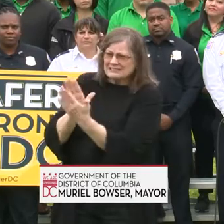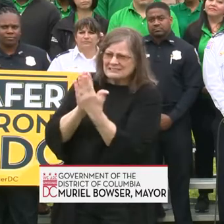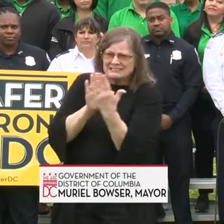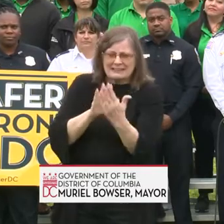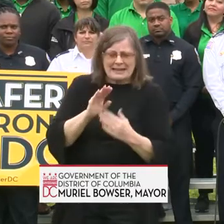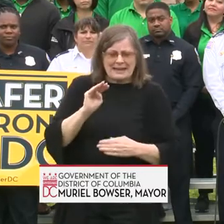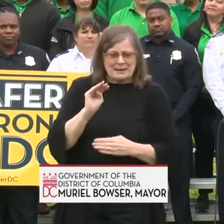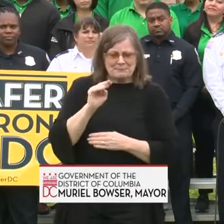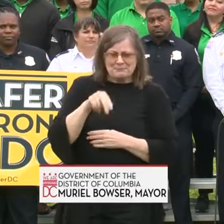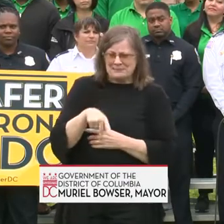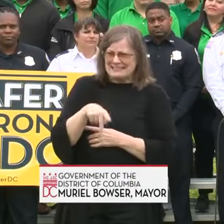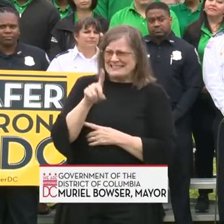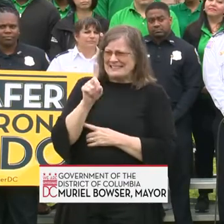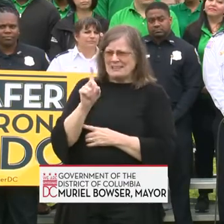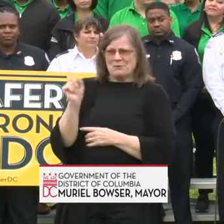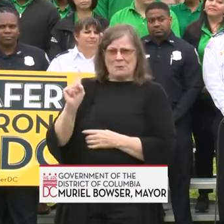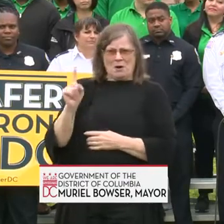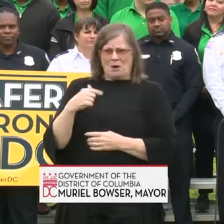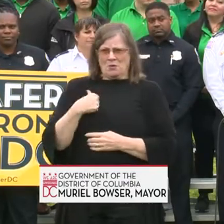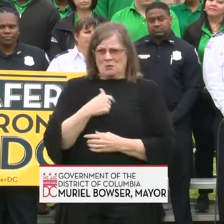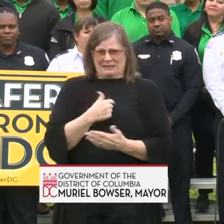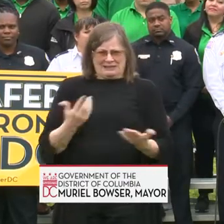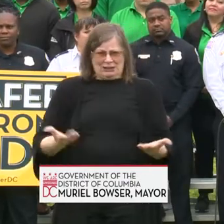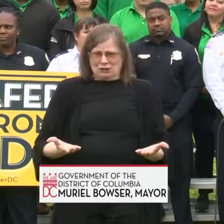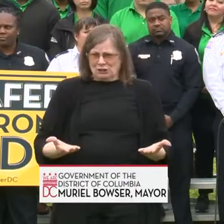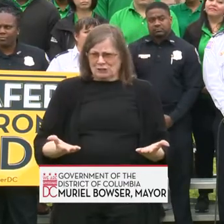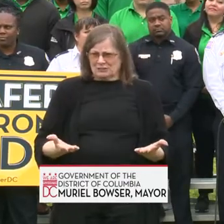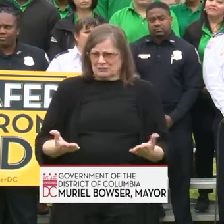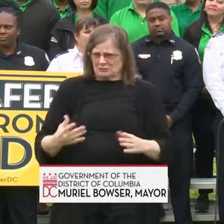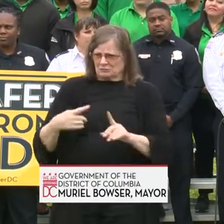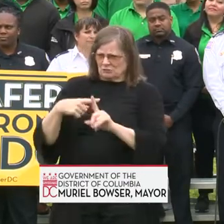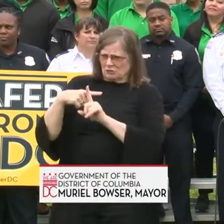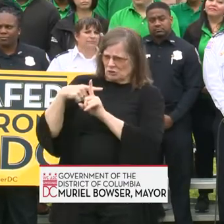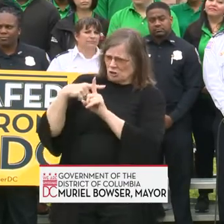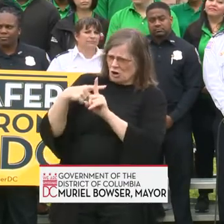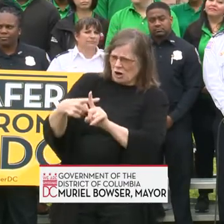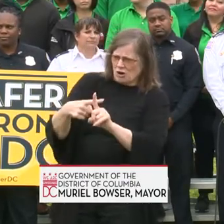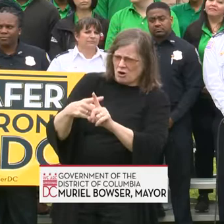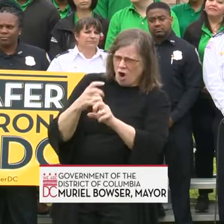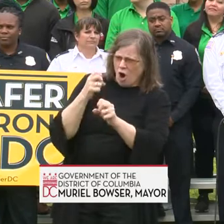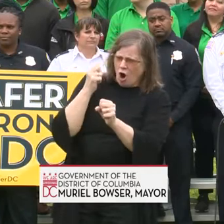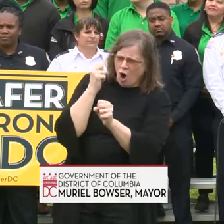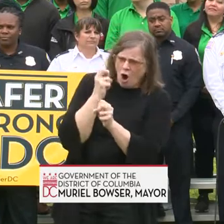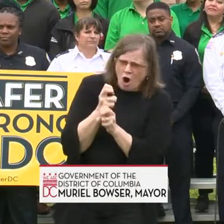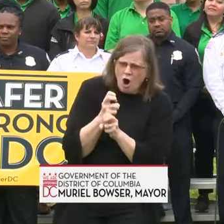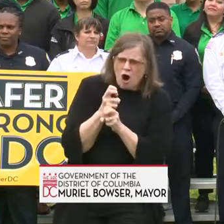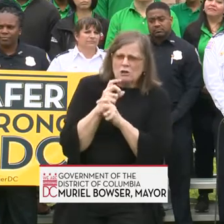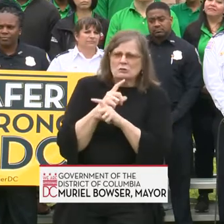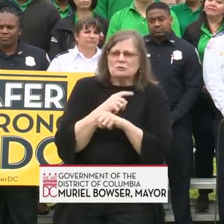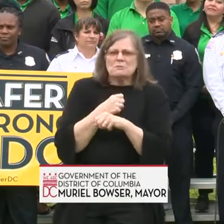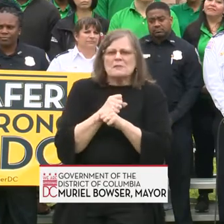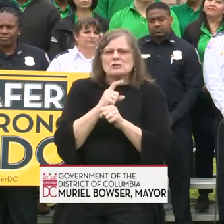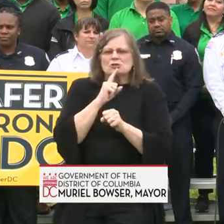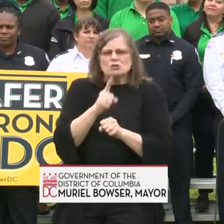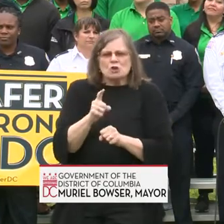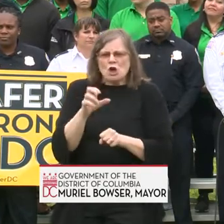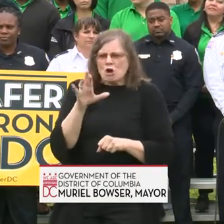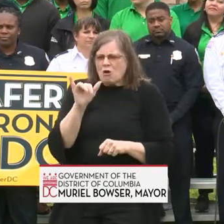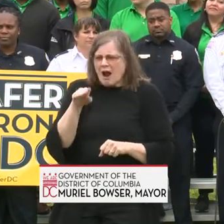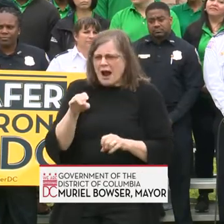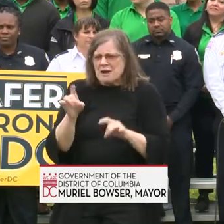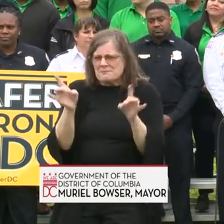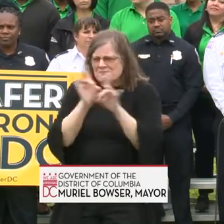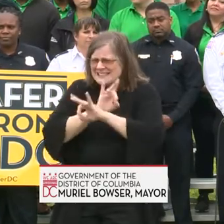are, we do know that targeting the hardest hit by crime and violence with this initiative, we will make a